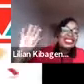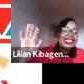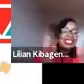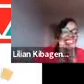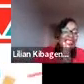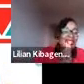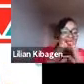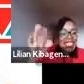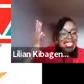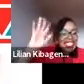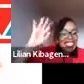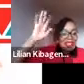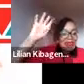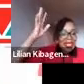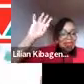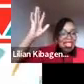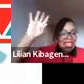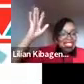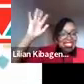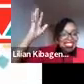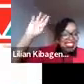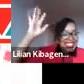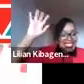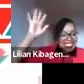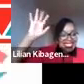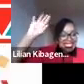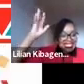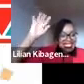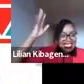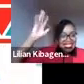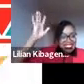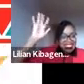all of us in the camera with flowers.